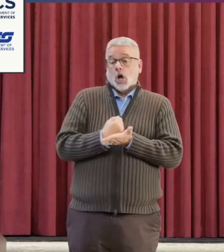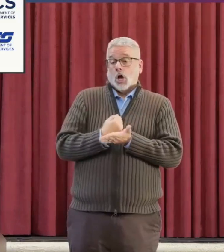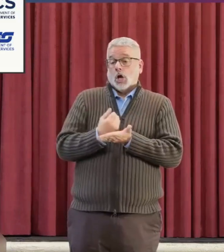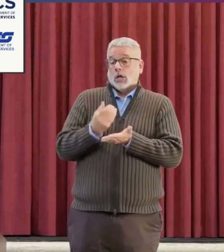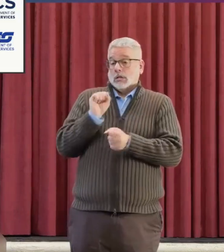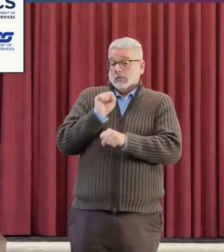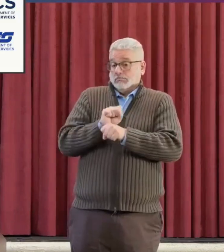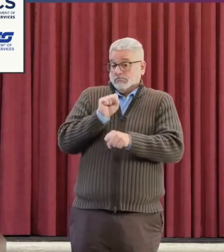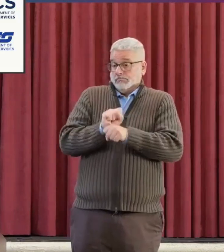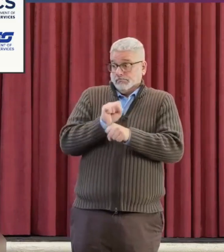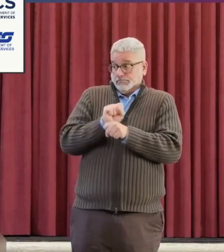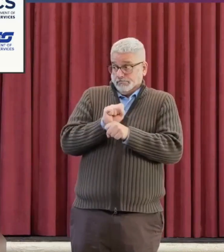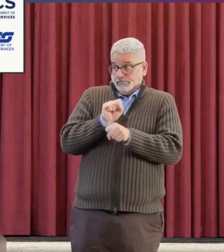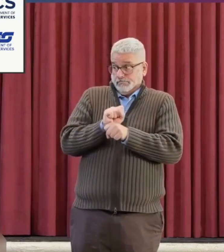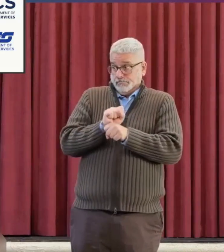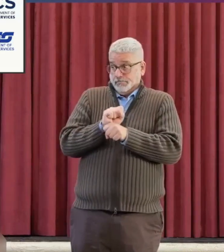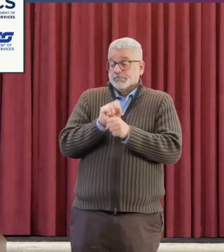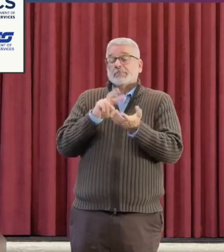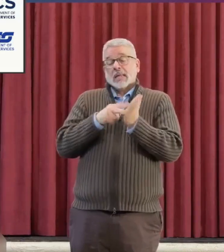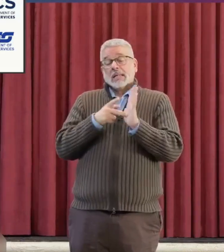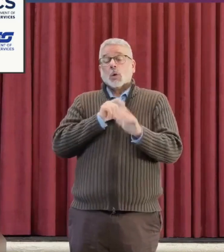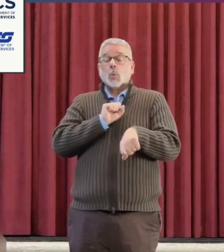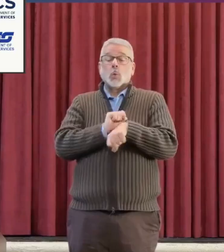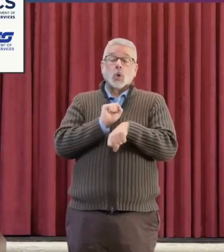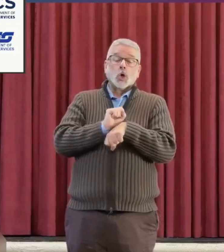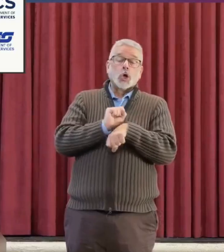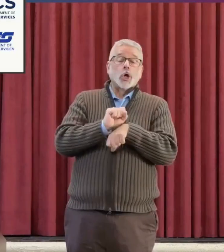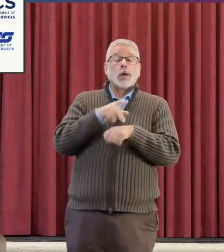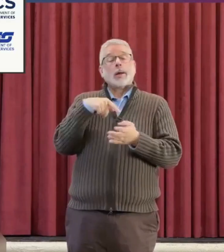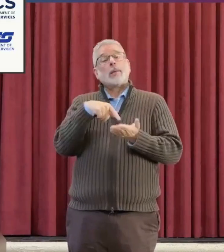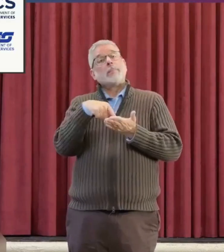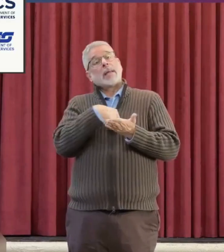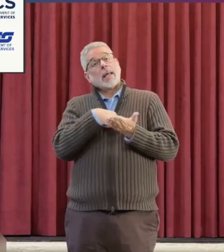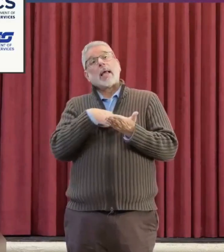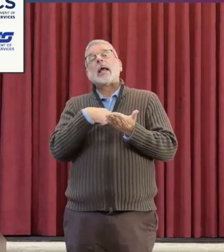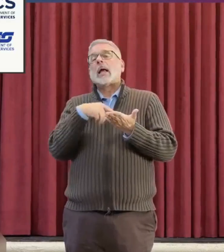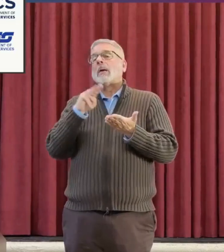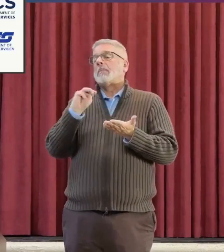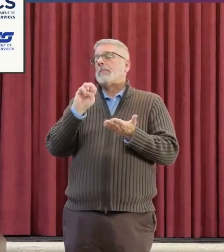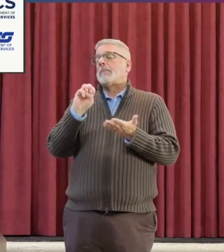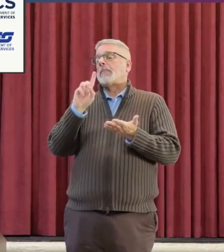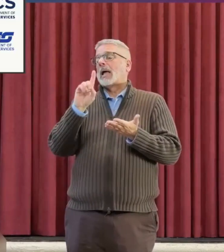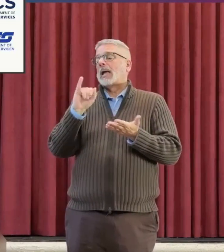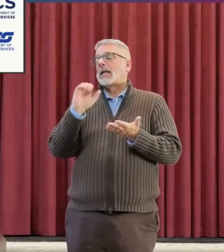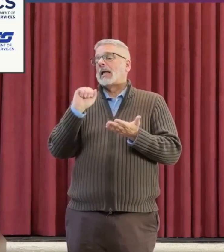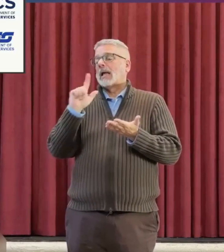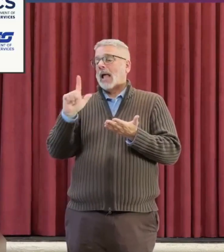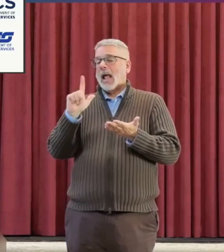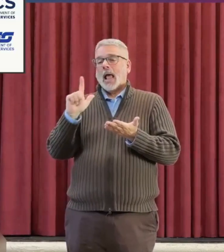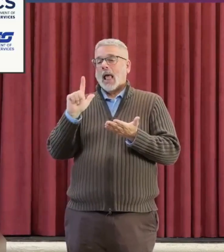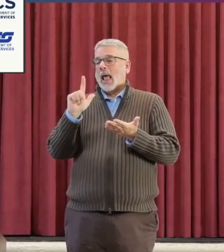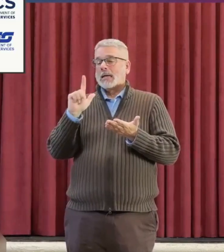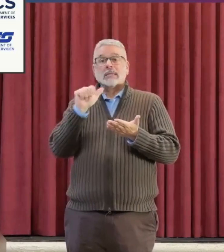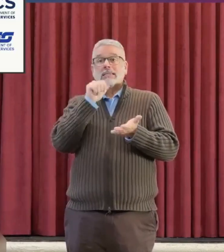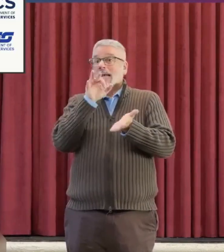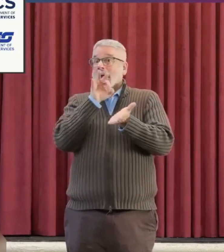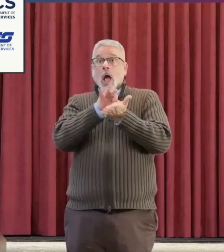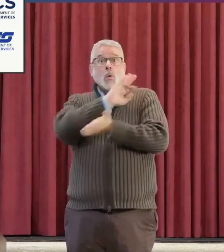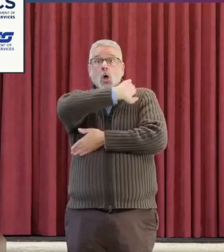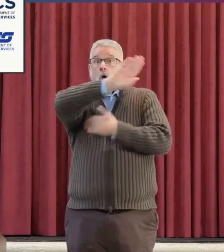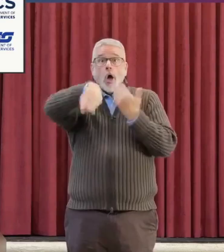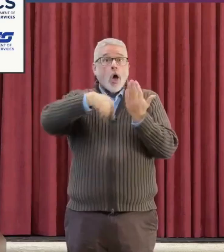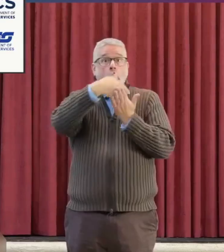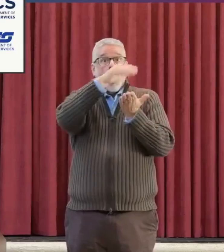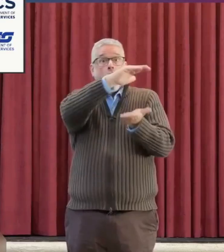income, means you work and you get paid, Medi-Cal doesn't count 100% of that